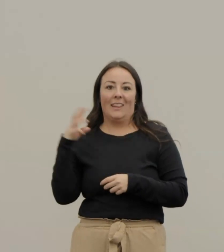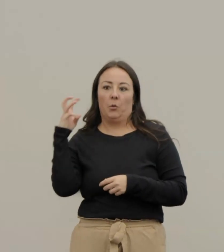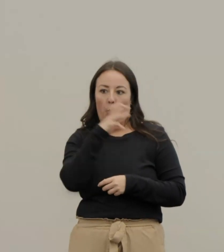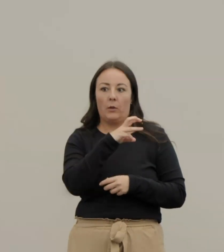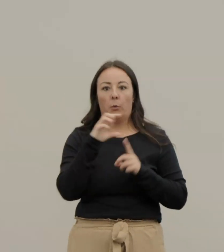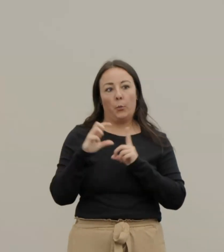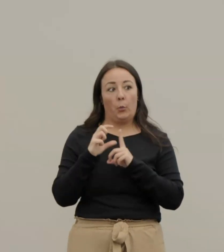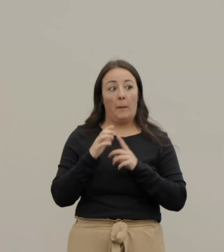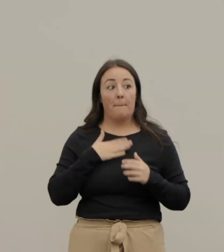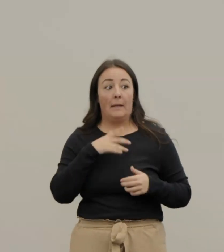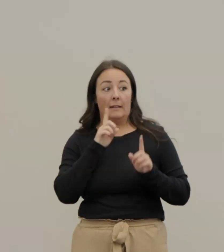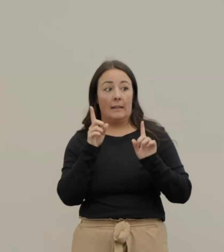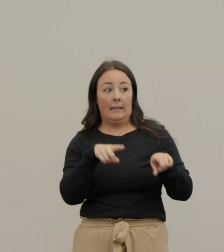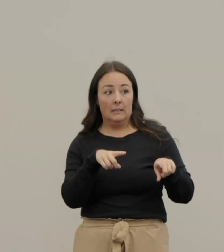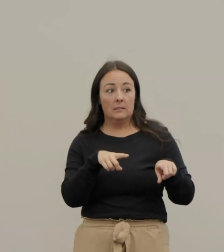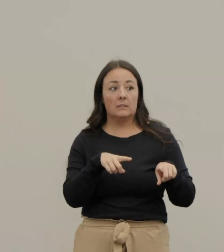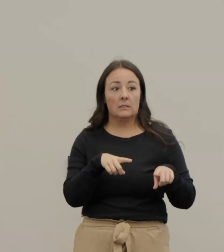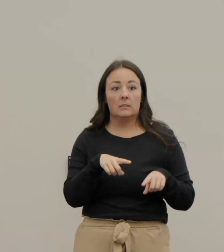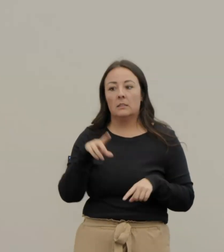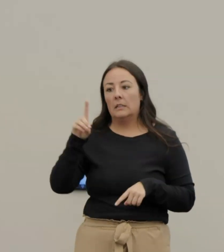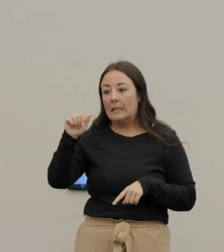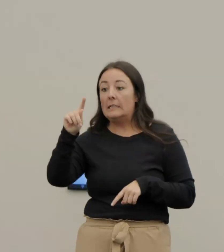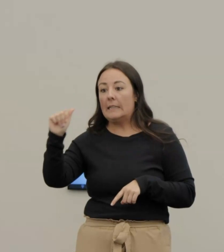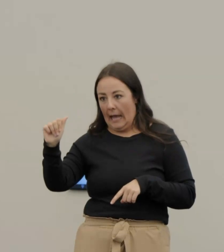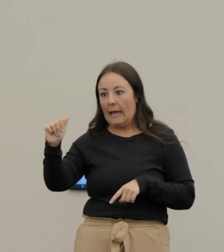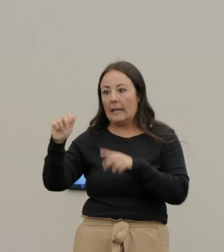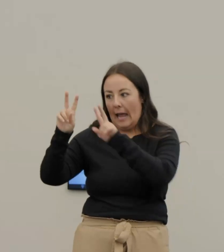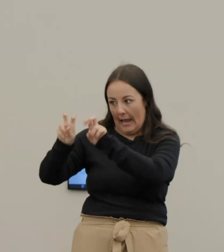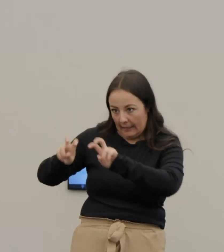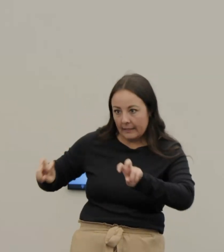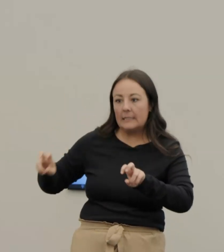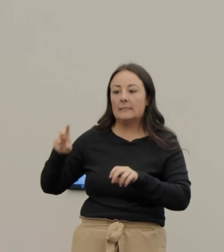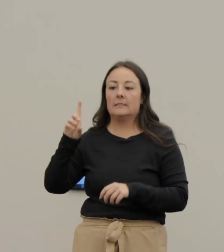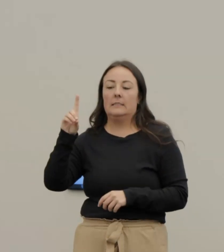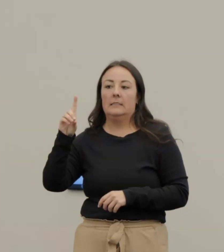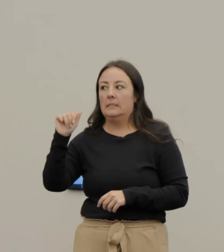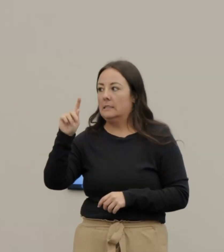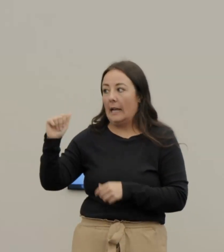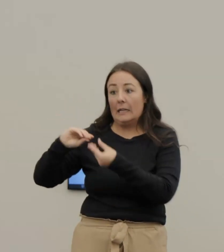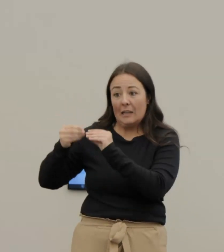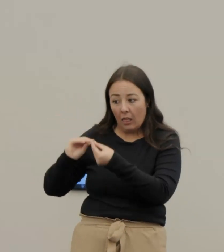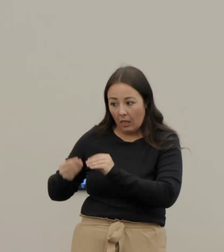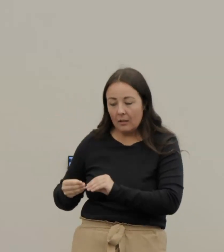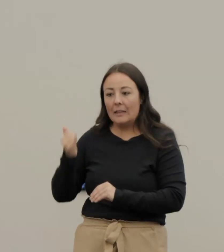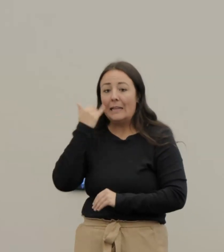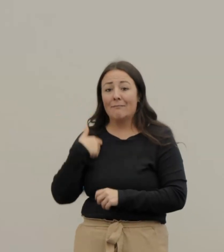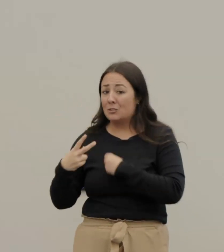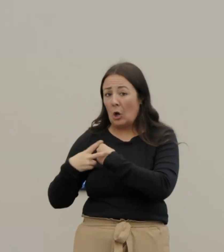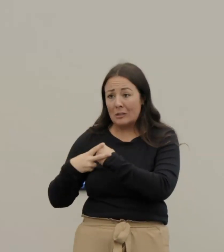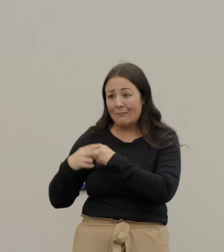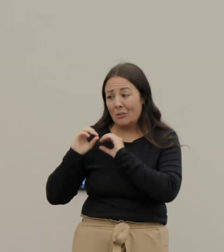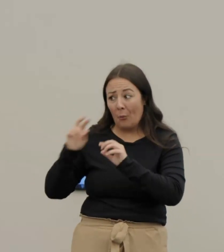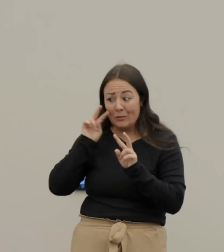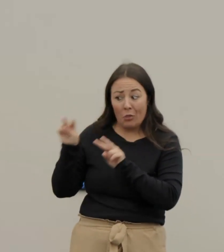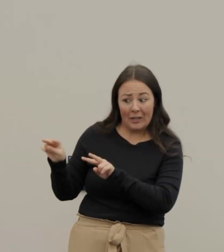Here's my answer. Data analytics, data analytics, data analytics. If it's truly just archived, no one's looking at and using it,